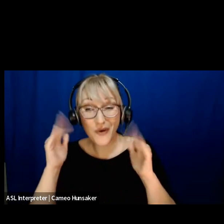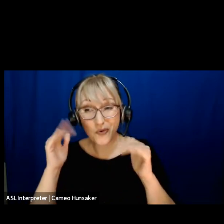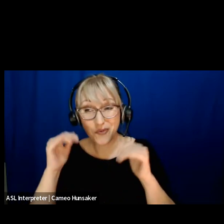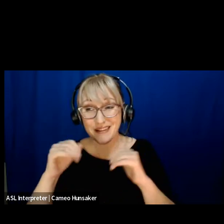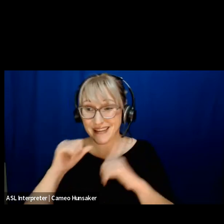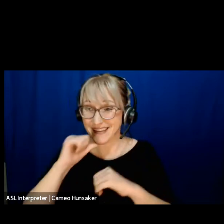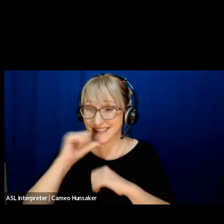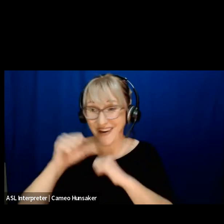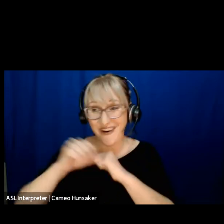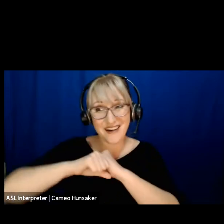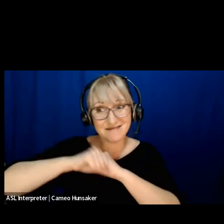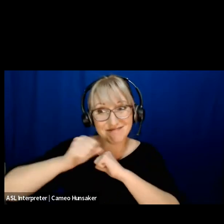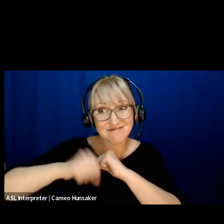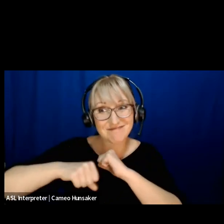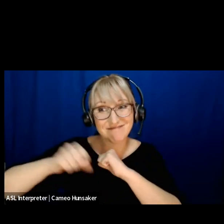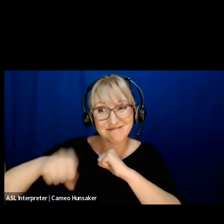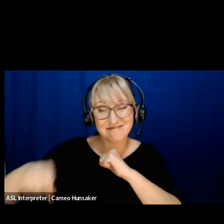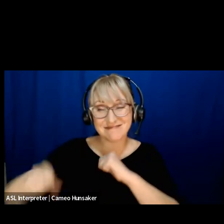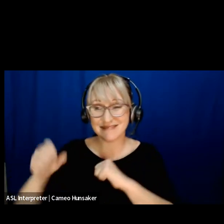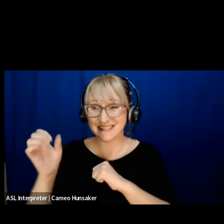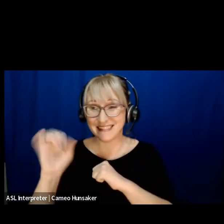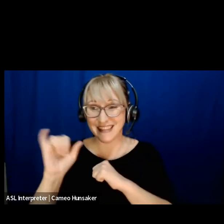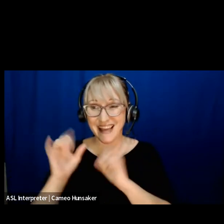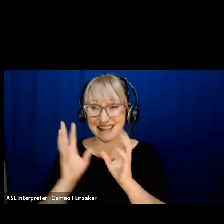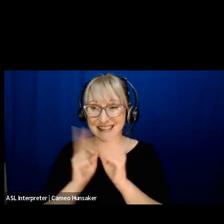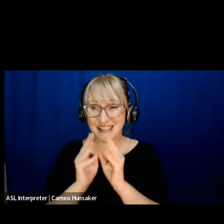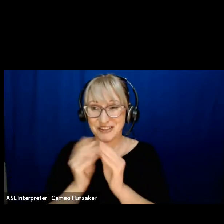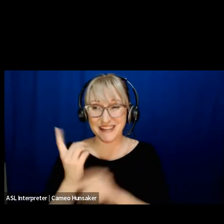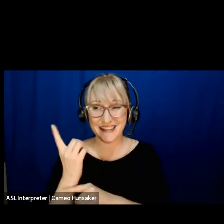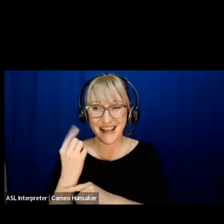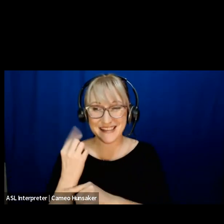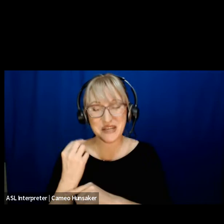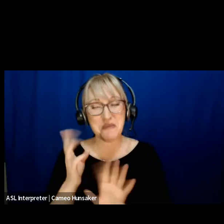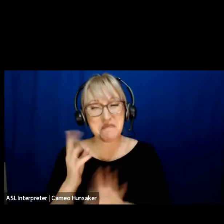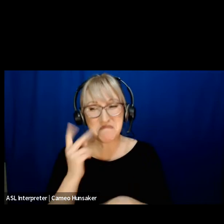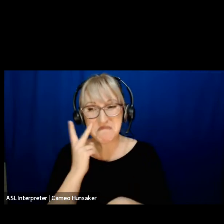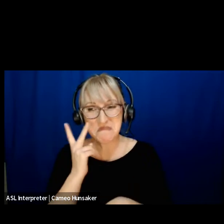of a session as it was last year, but we will see.